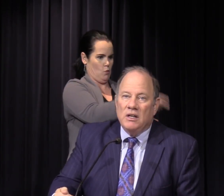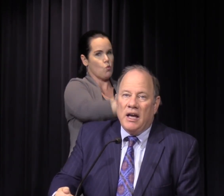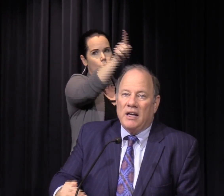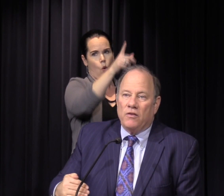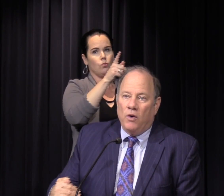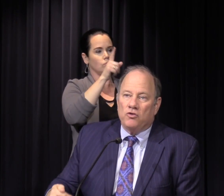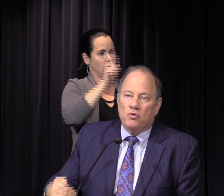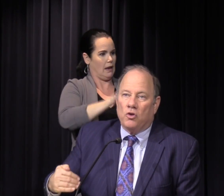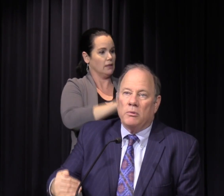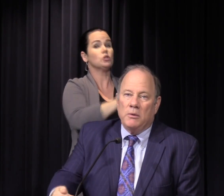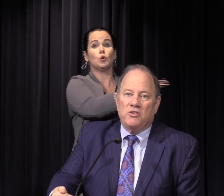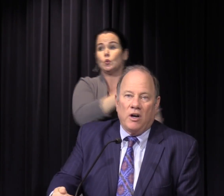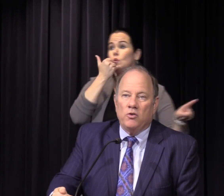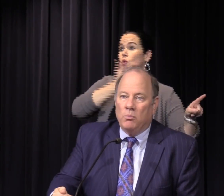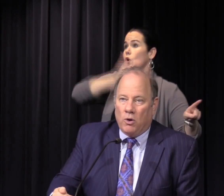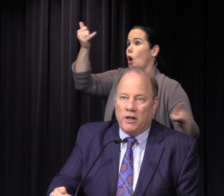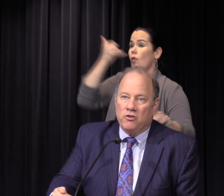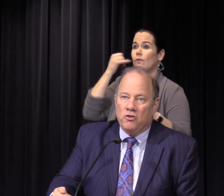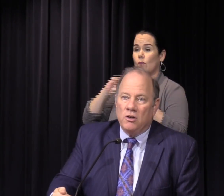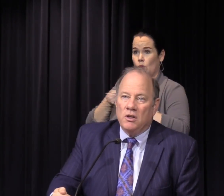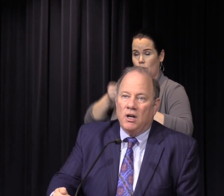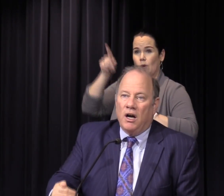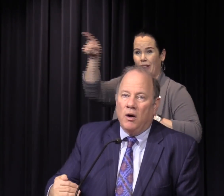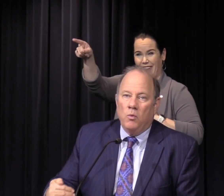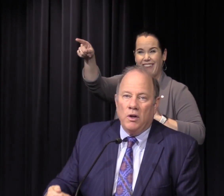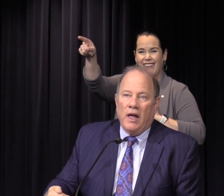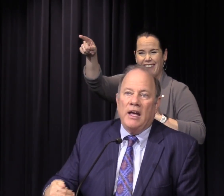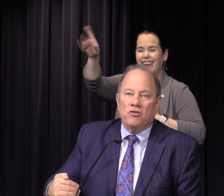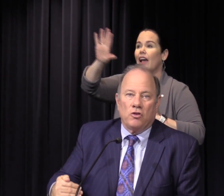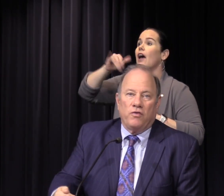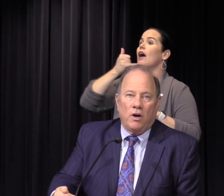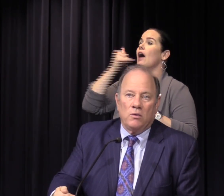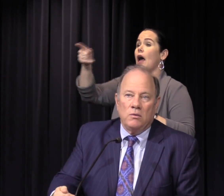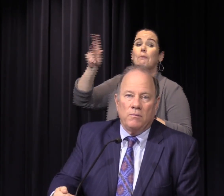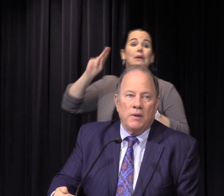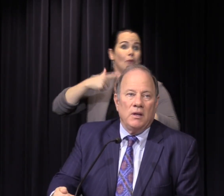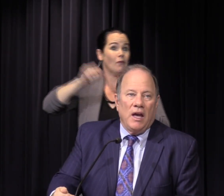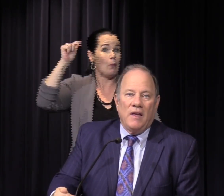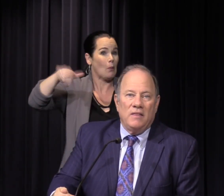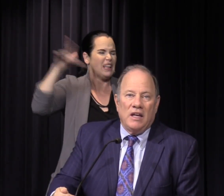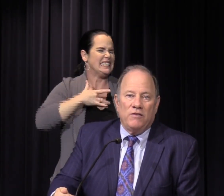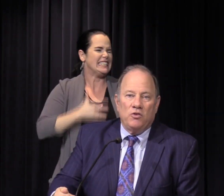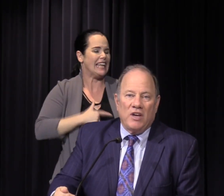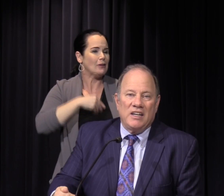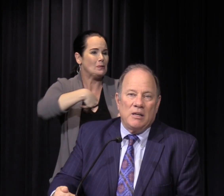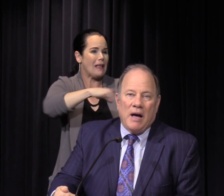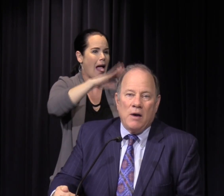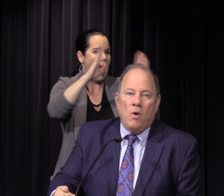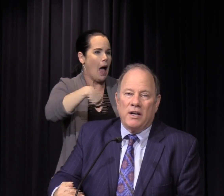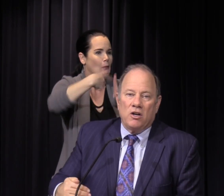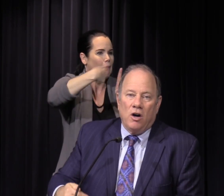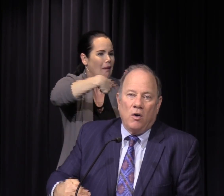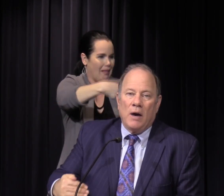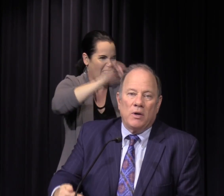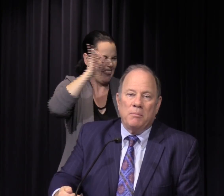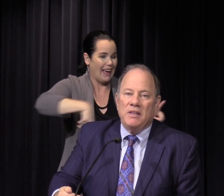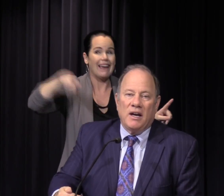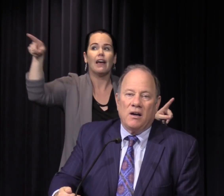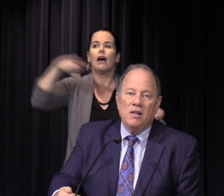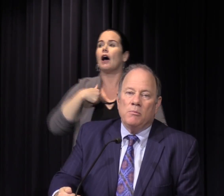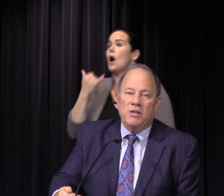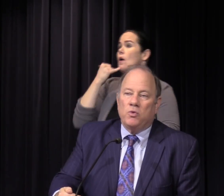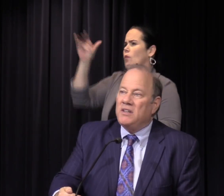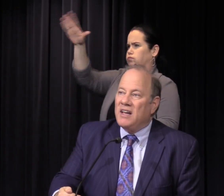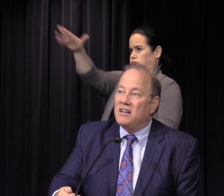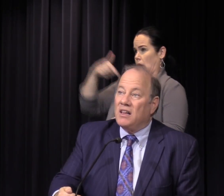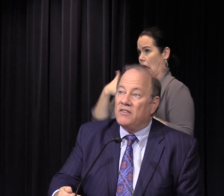313-230-0505, and the folks who normally would sell you a mortgage will answer the phone. And if you say to them, I want to be